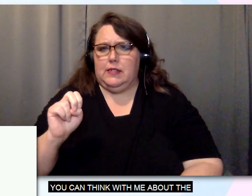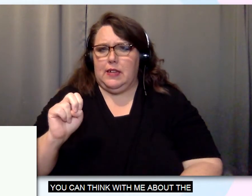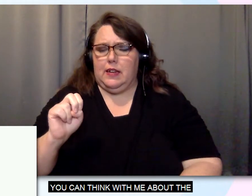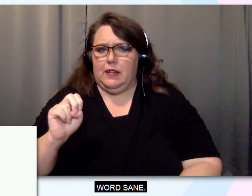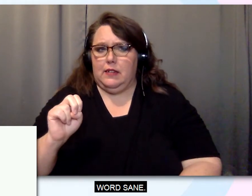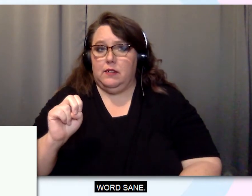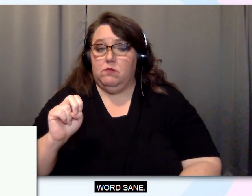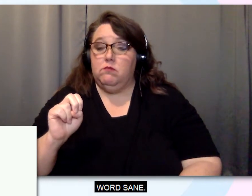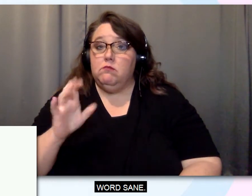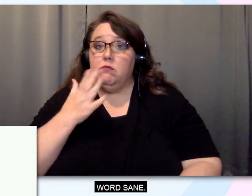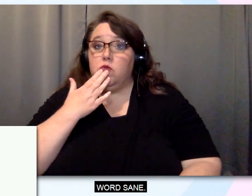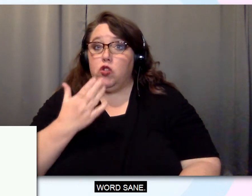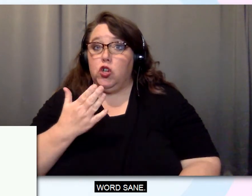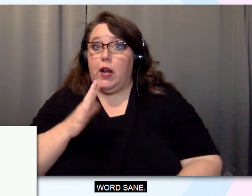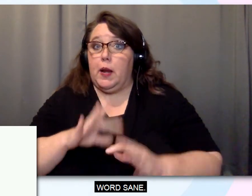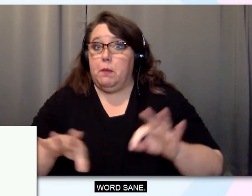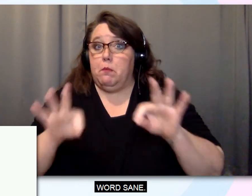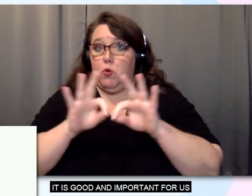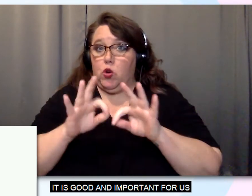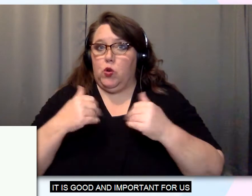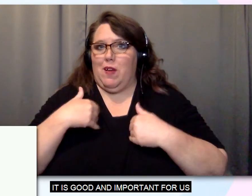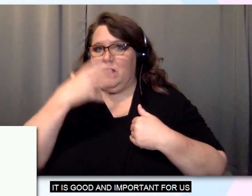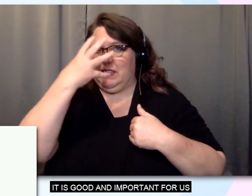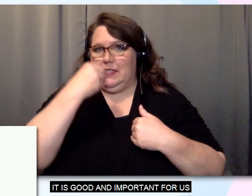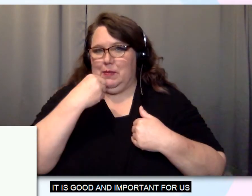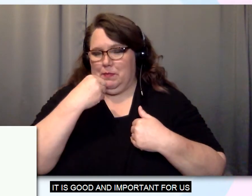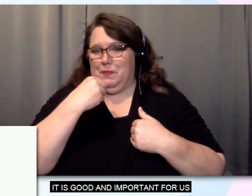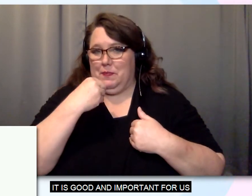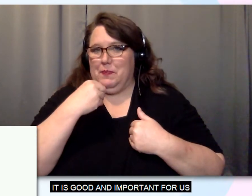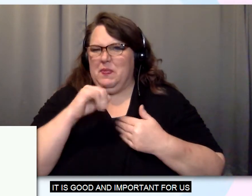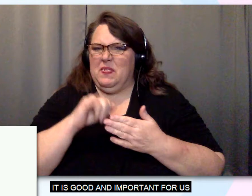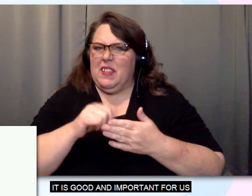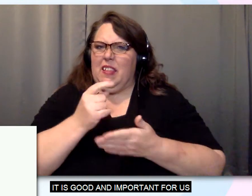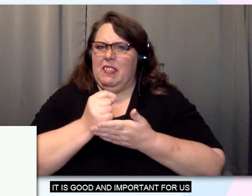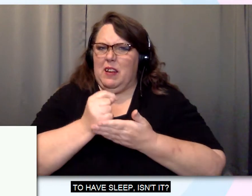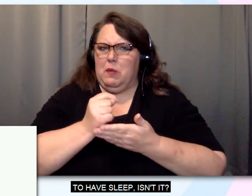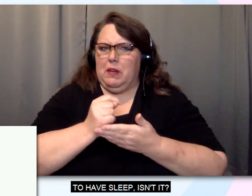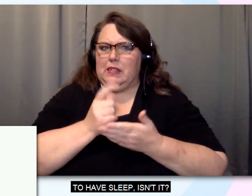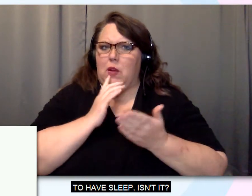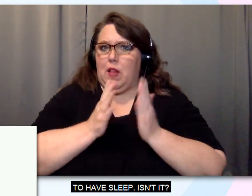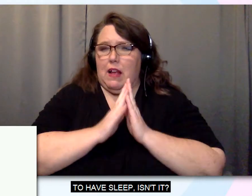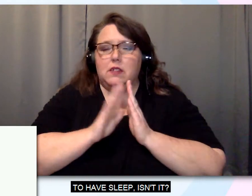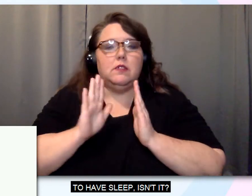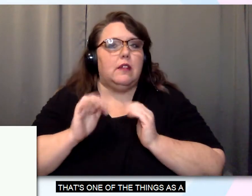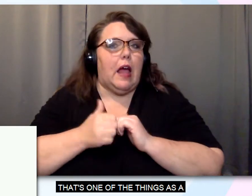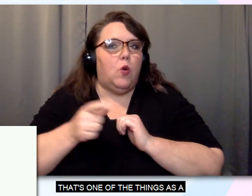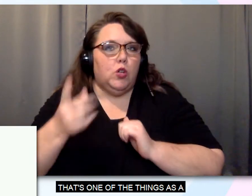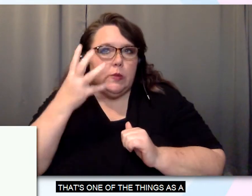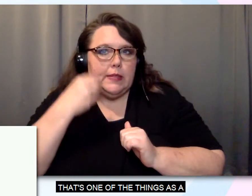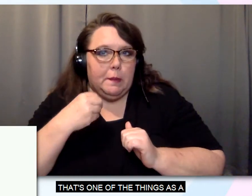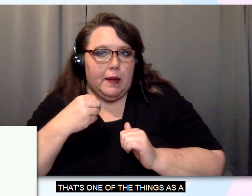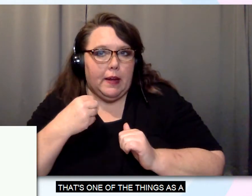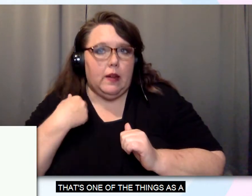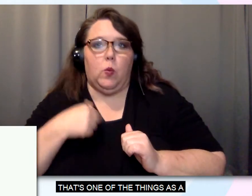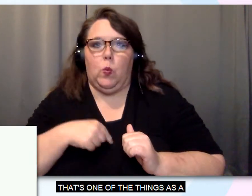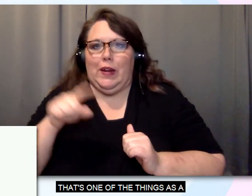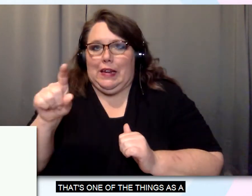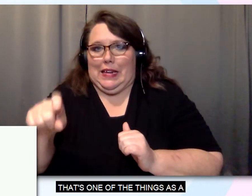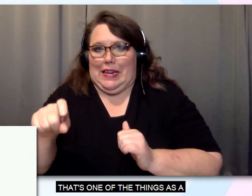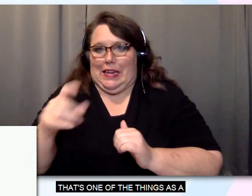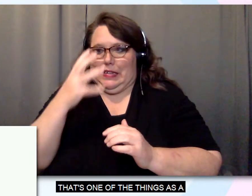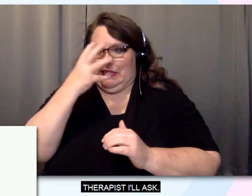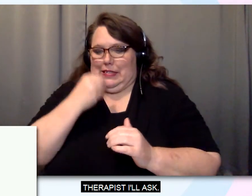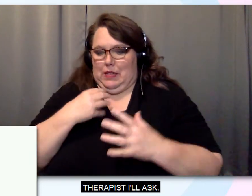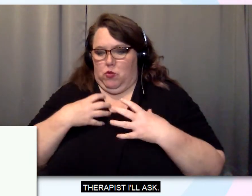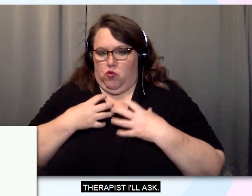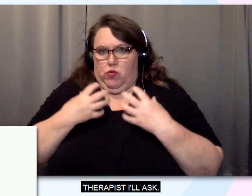word sane. It is good and important for us to have sleep, isn't it? That's one of the things as a therapist I'll ask, how is your sleep?